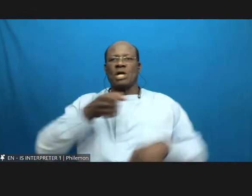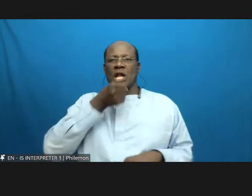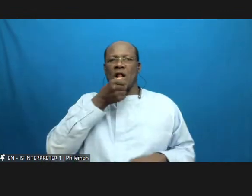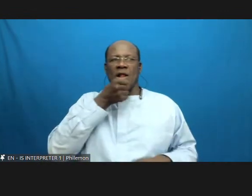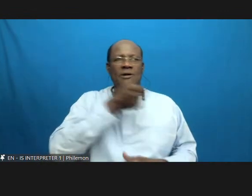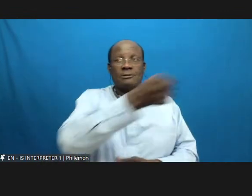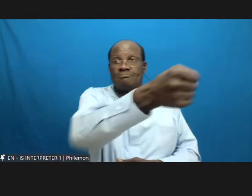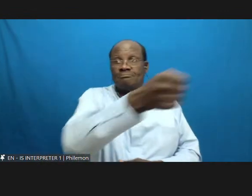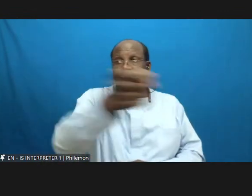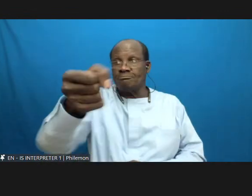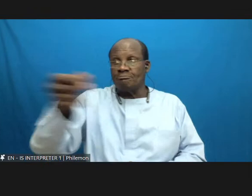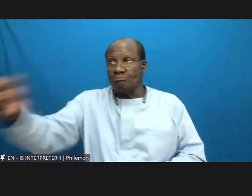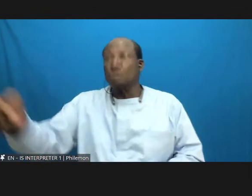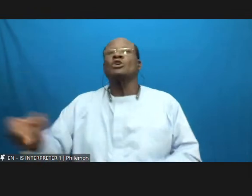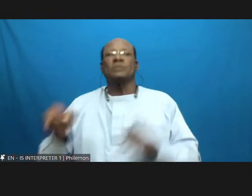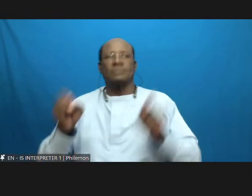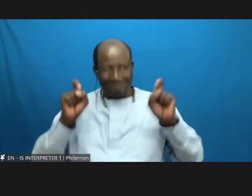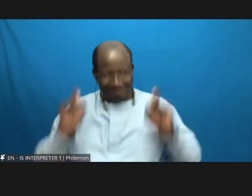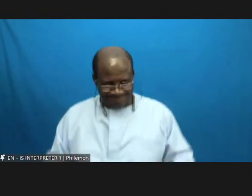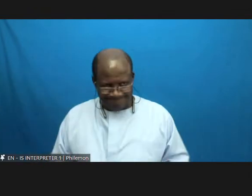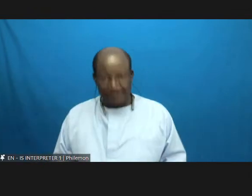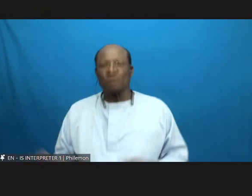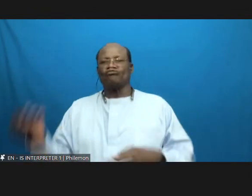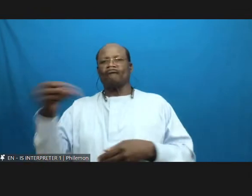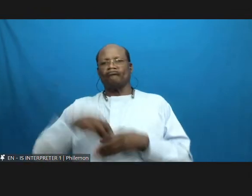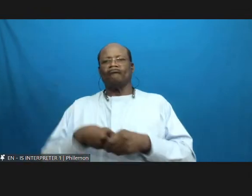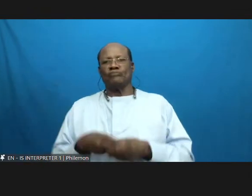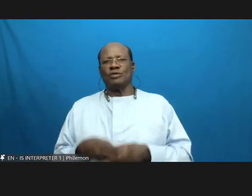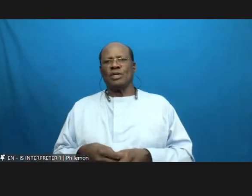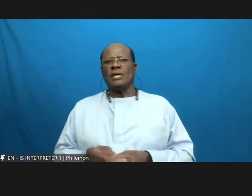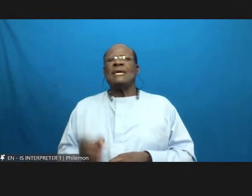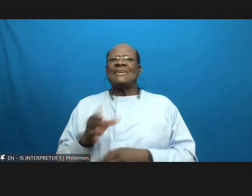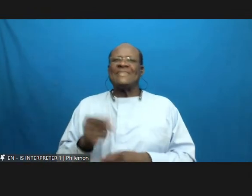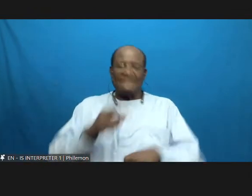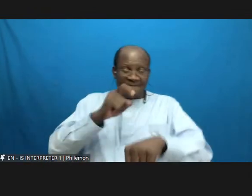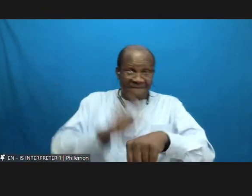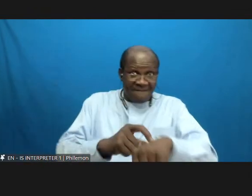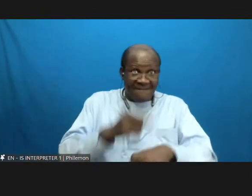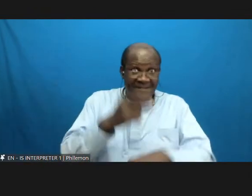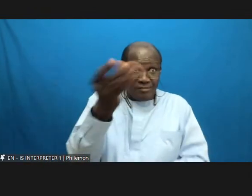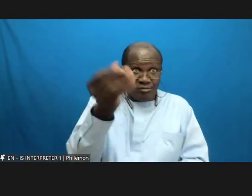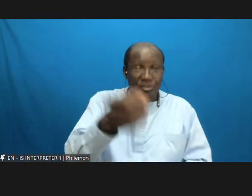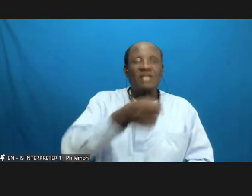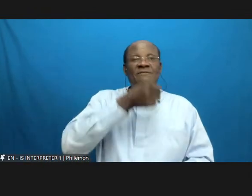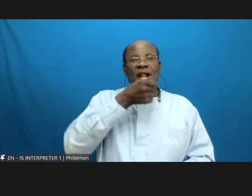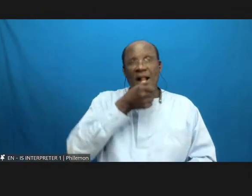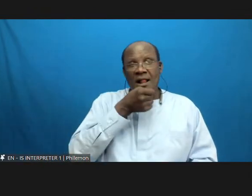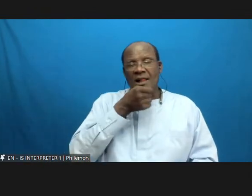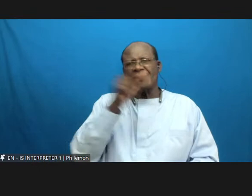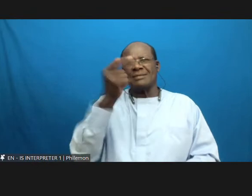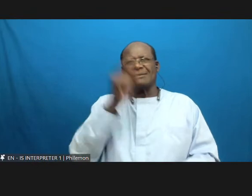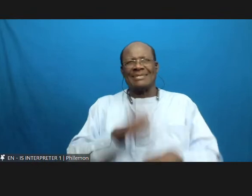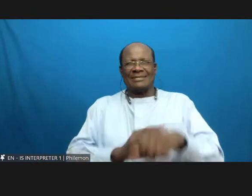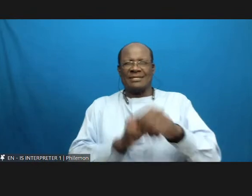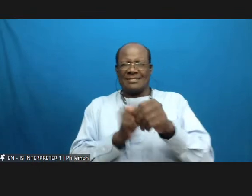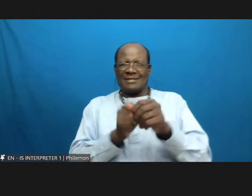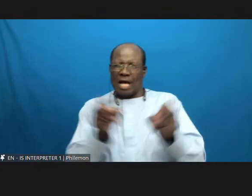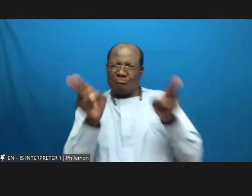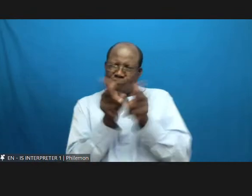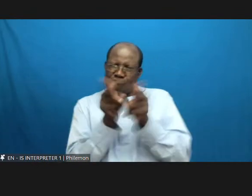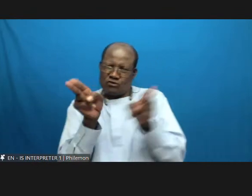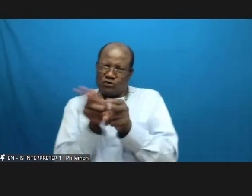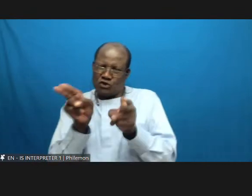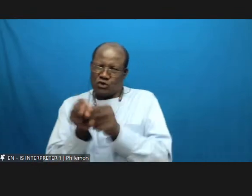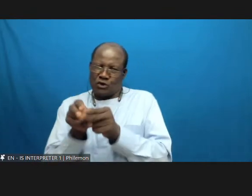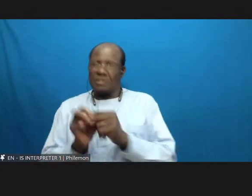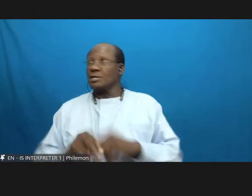is to make a contribution to keep it succinct. It's been a long day, productive day, but a long day, and therefore